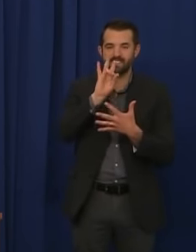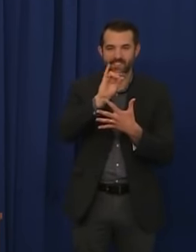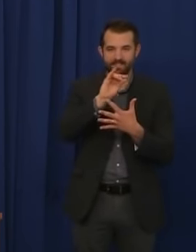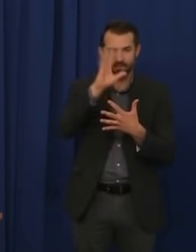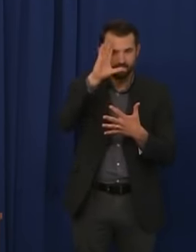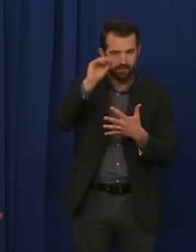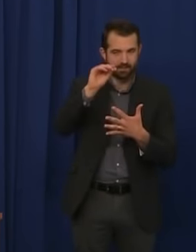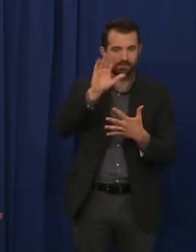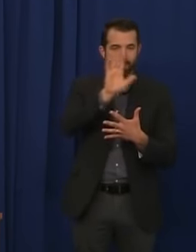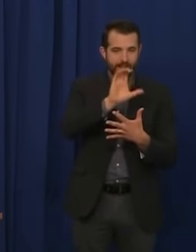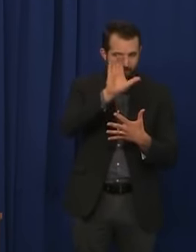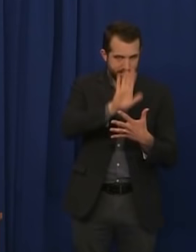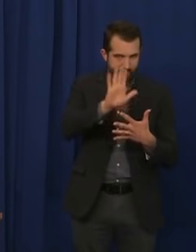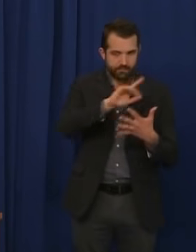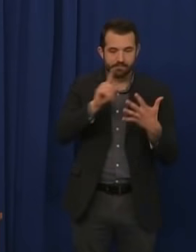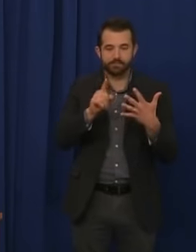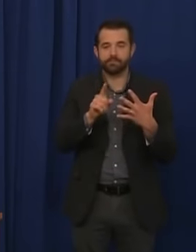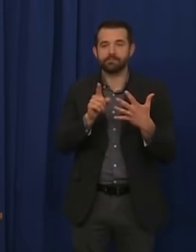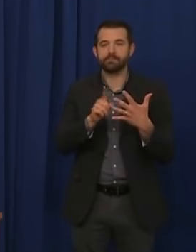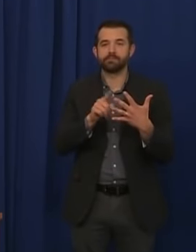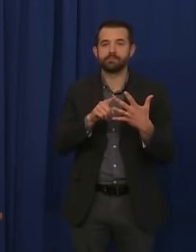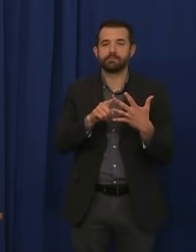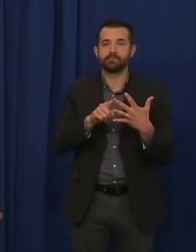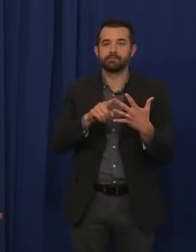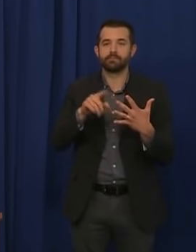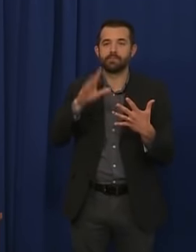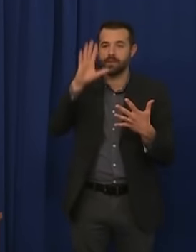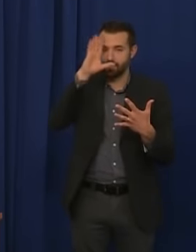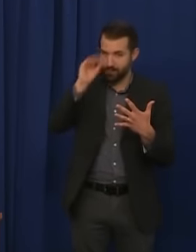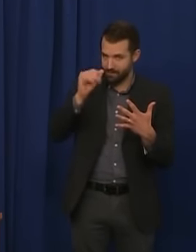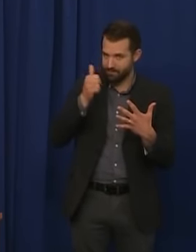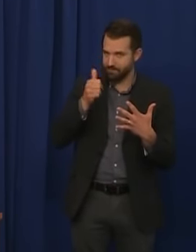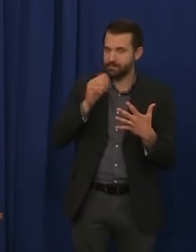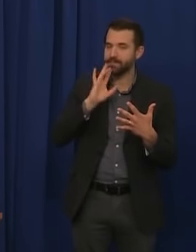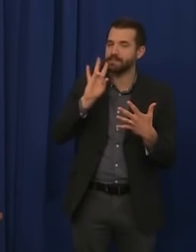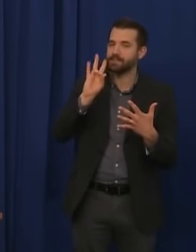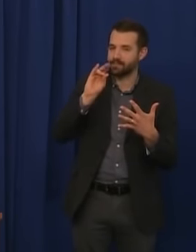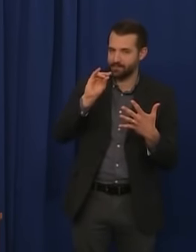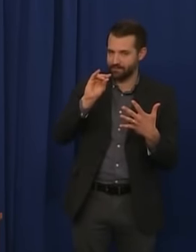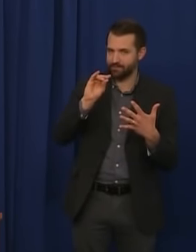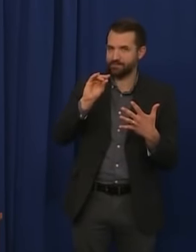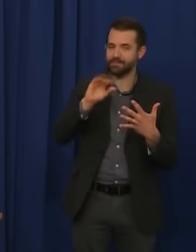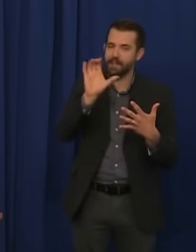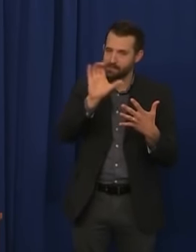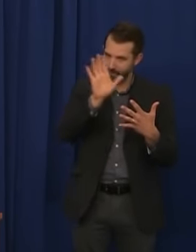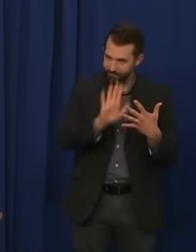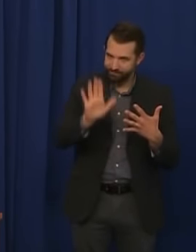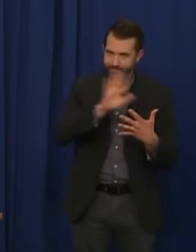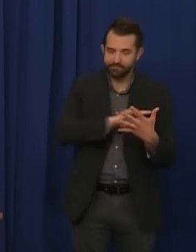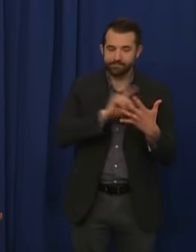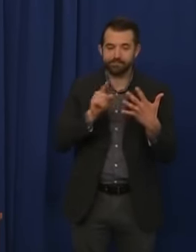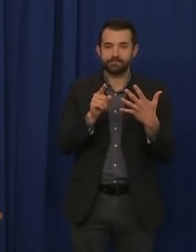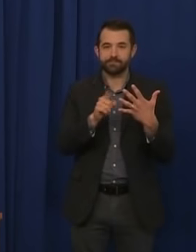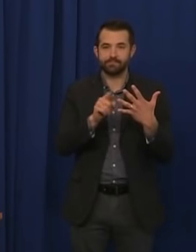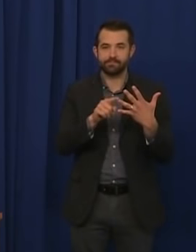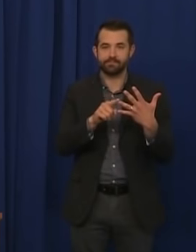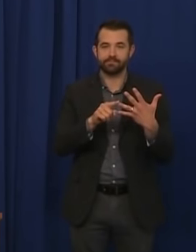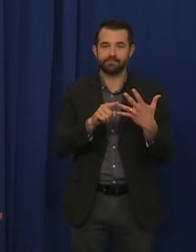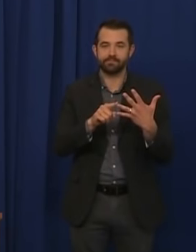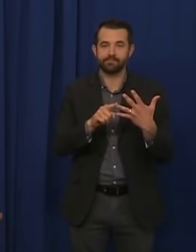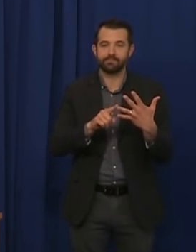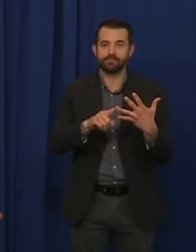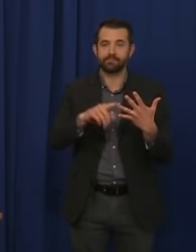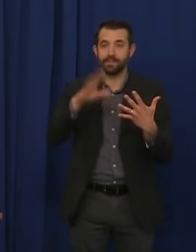from Cumberland County. The third was also a gentleman in his 70s from Cumberland County. The fourth,